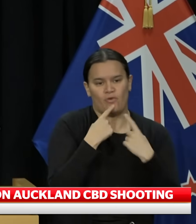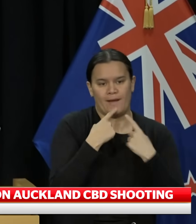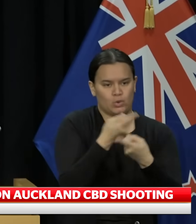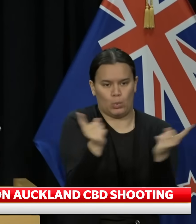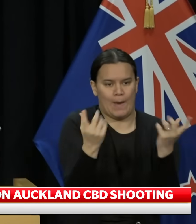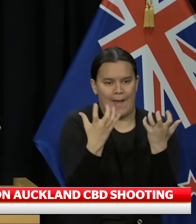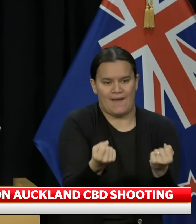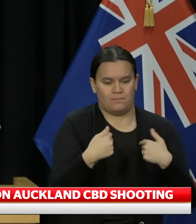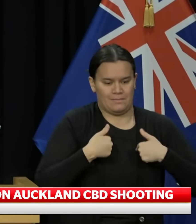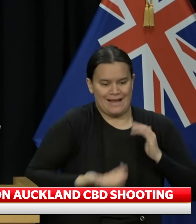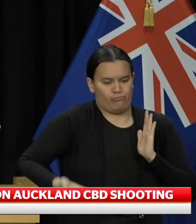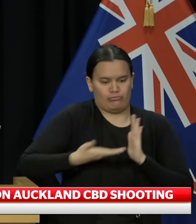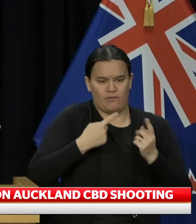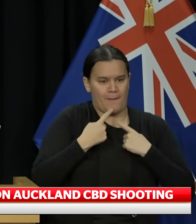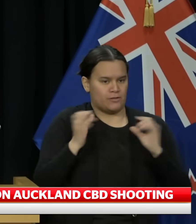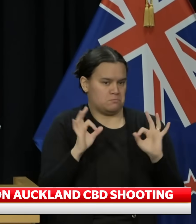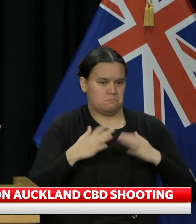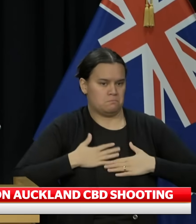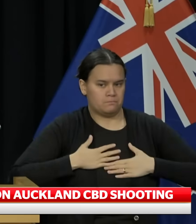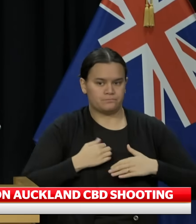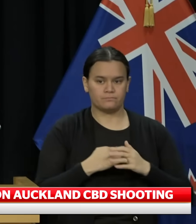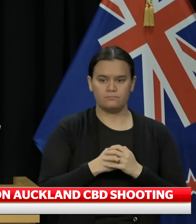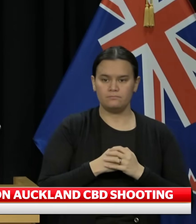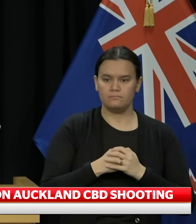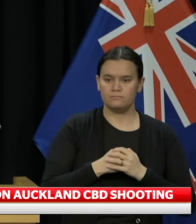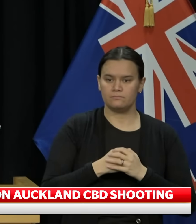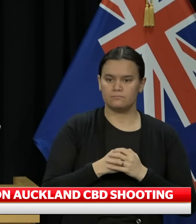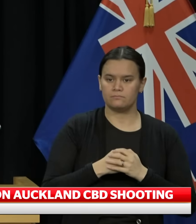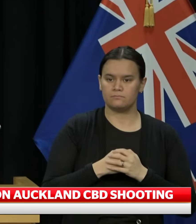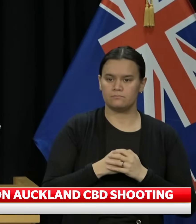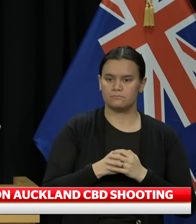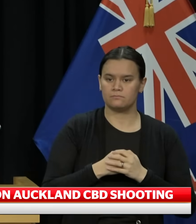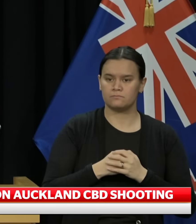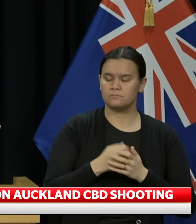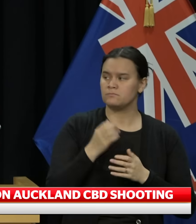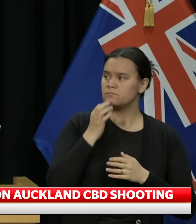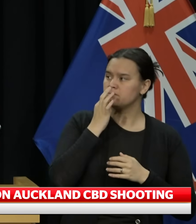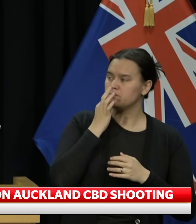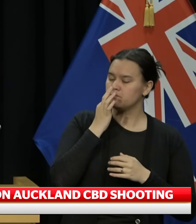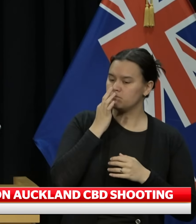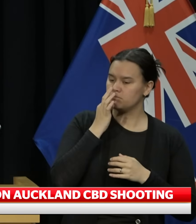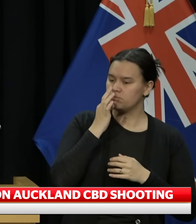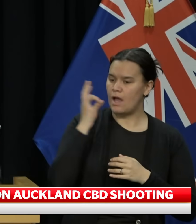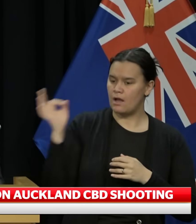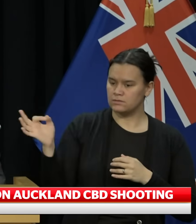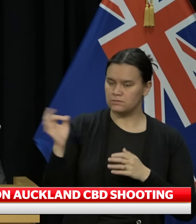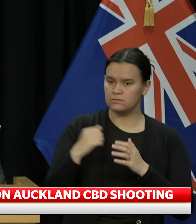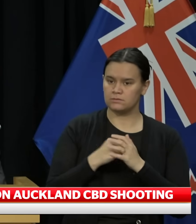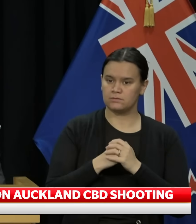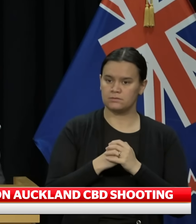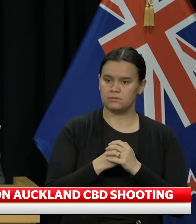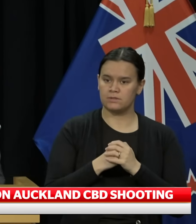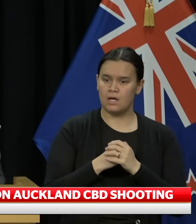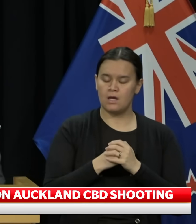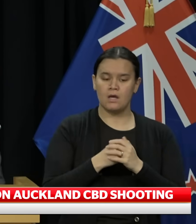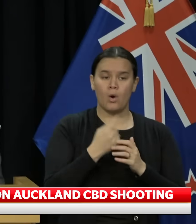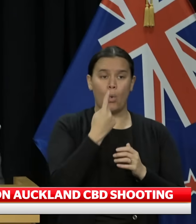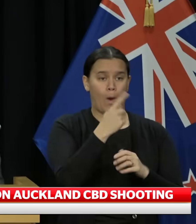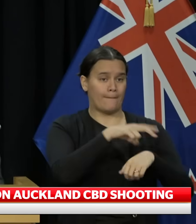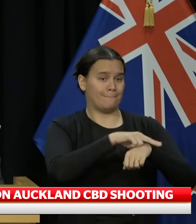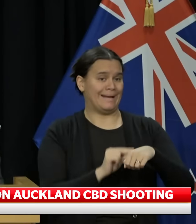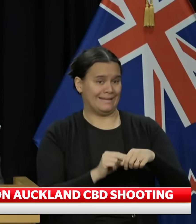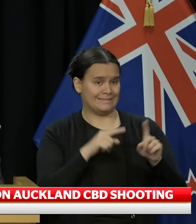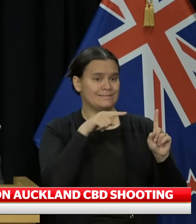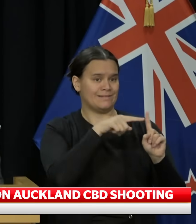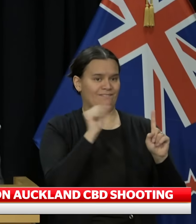of one police officer, which looks like to the face from an uneducated viewpoint. Do you have any more details about